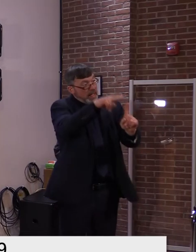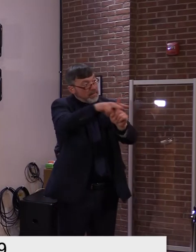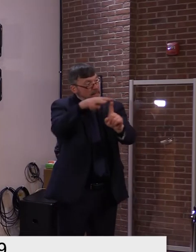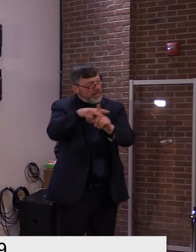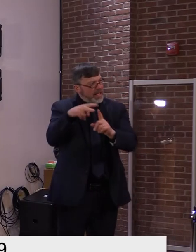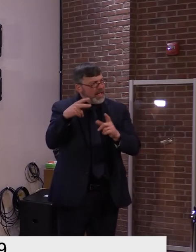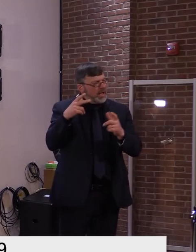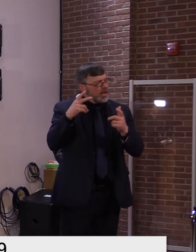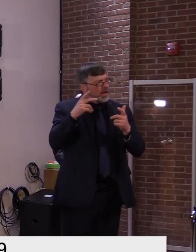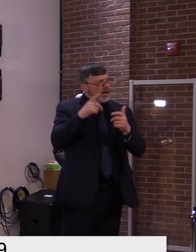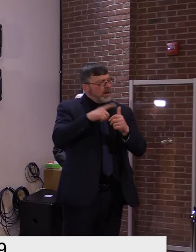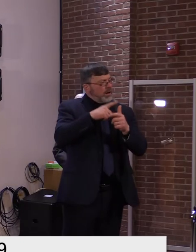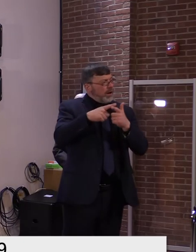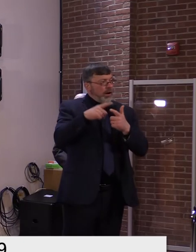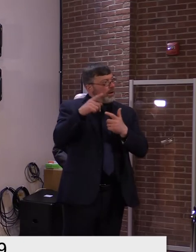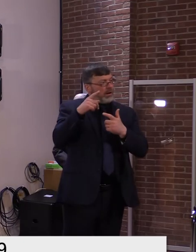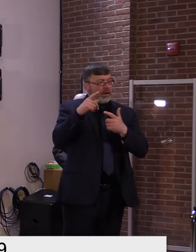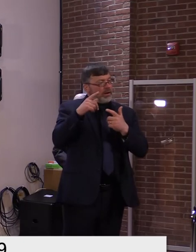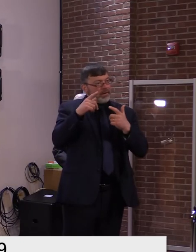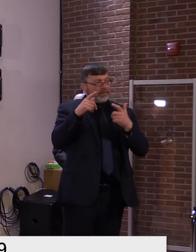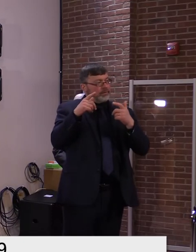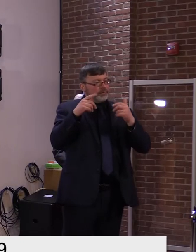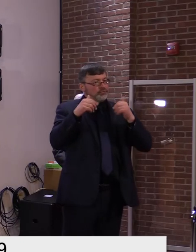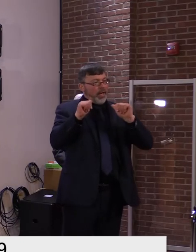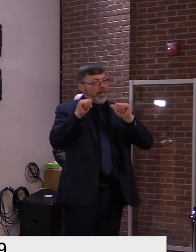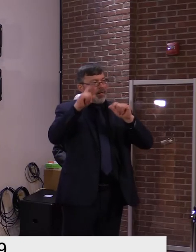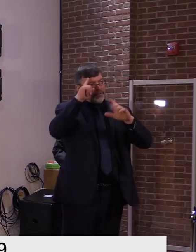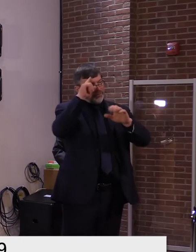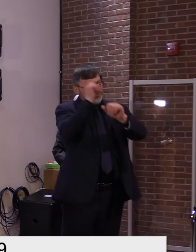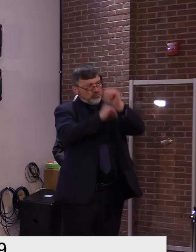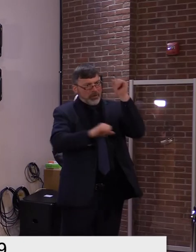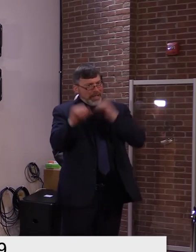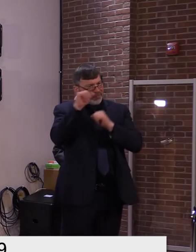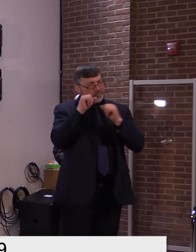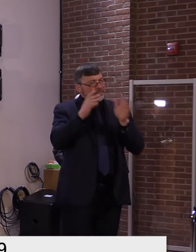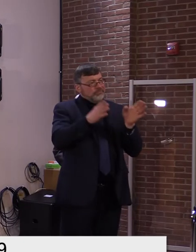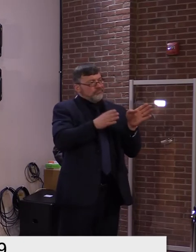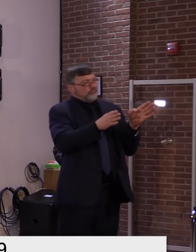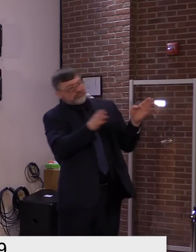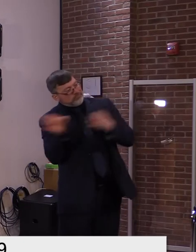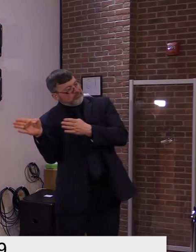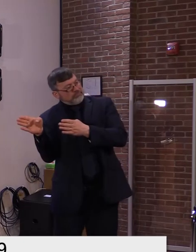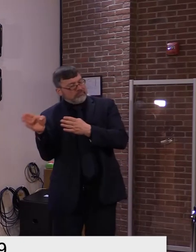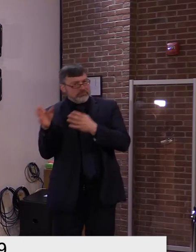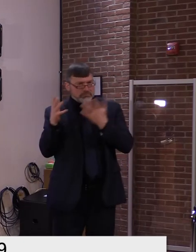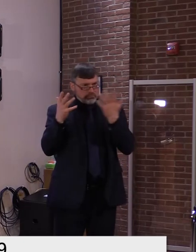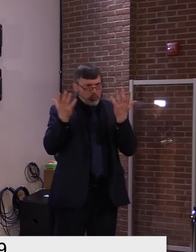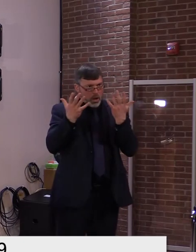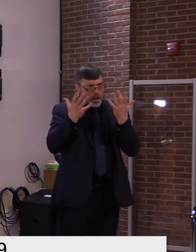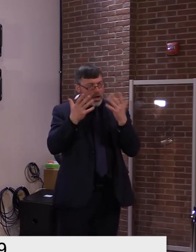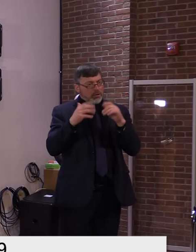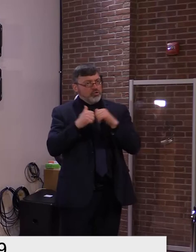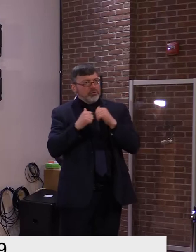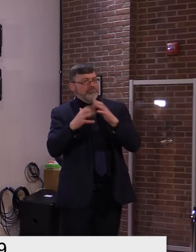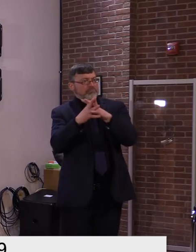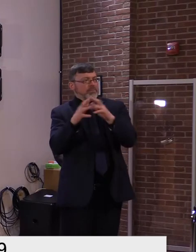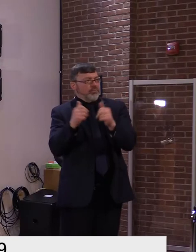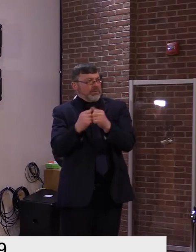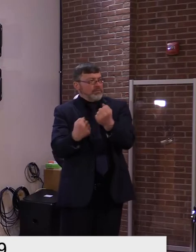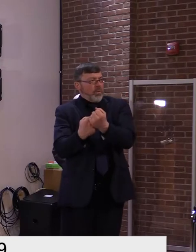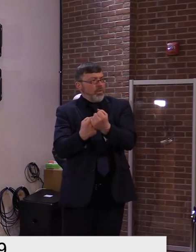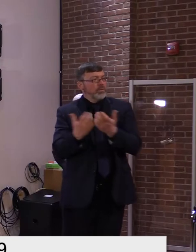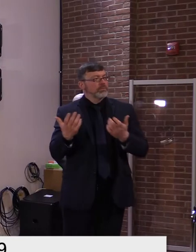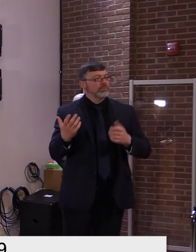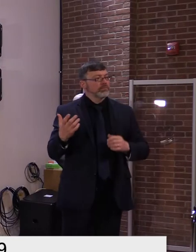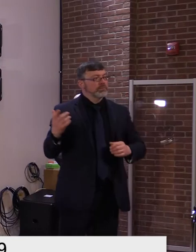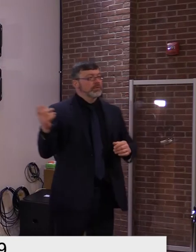strategy to reduce homelessness long-term? Yeah, I mean, our goal would be to reduce homelessness